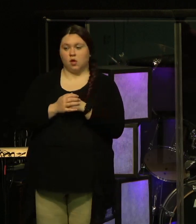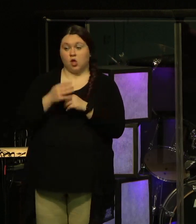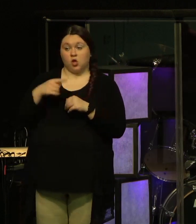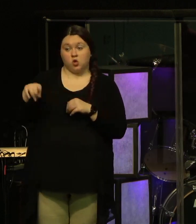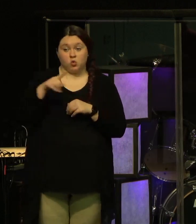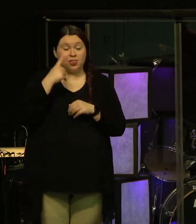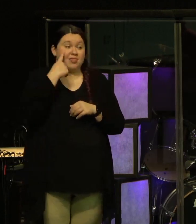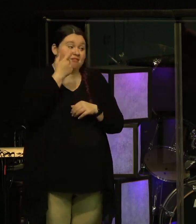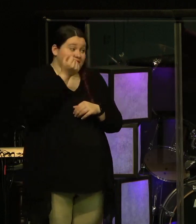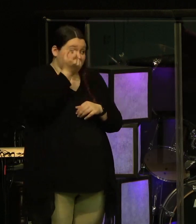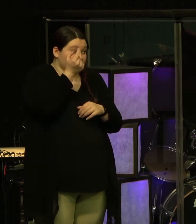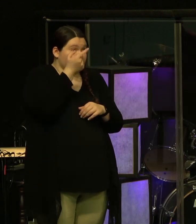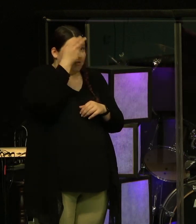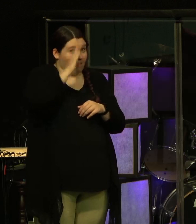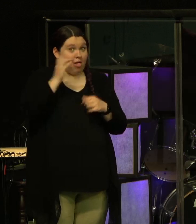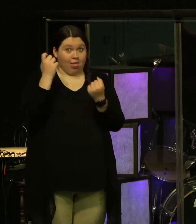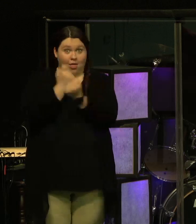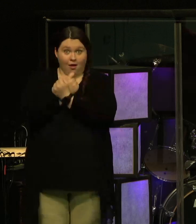not adequate.